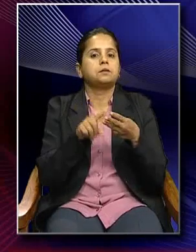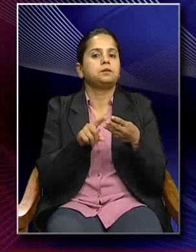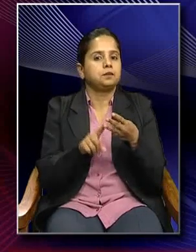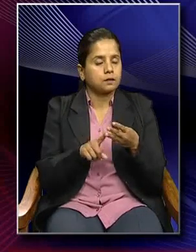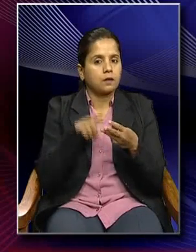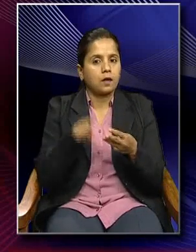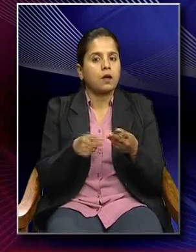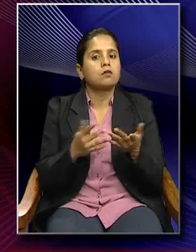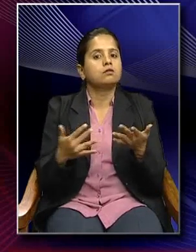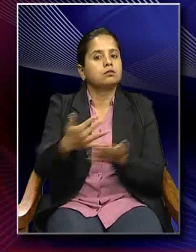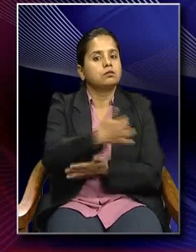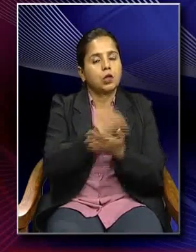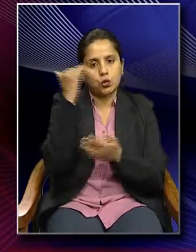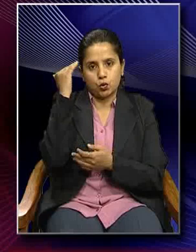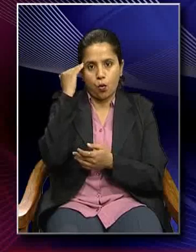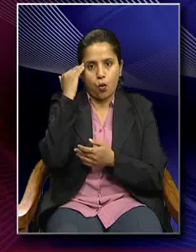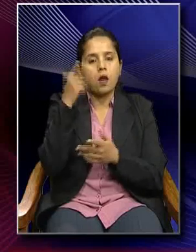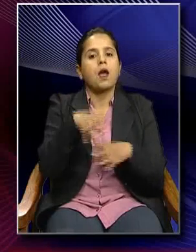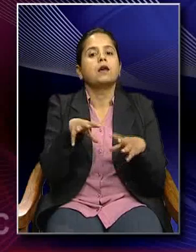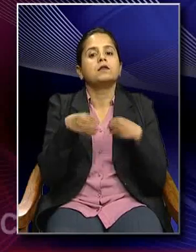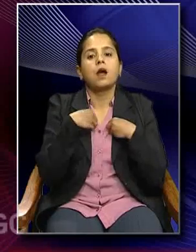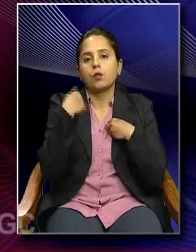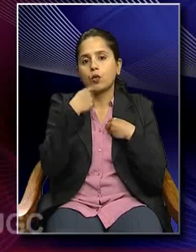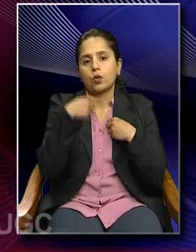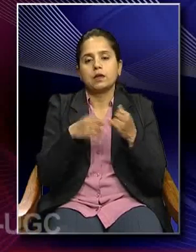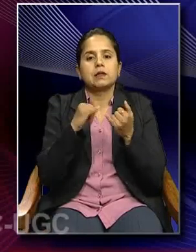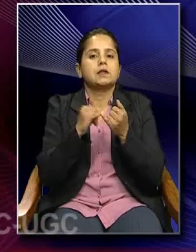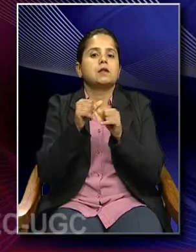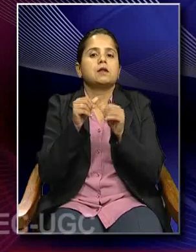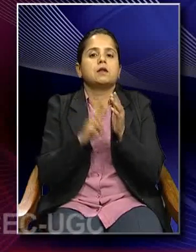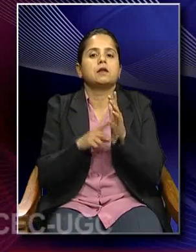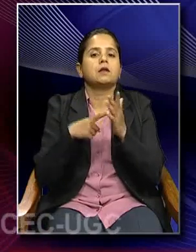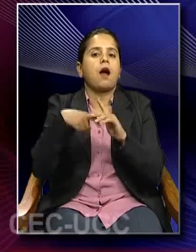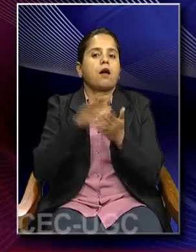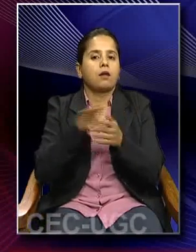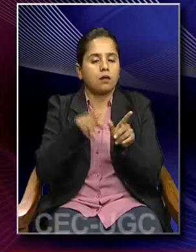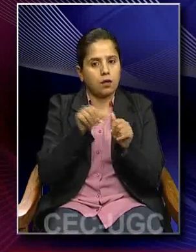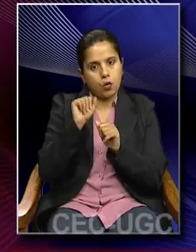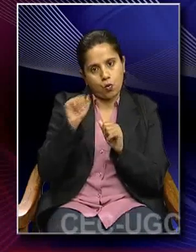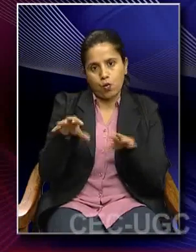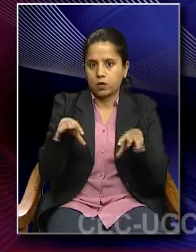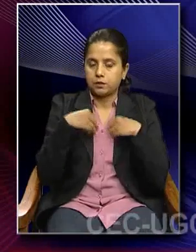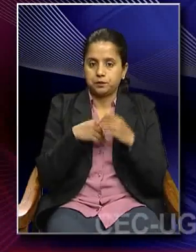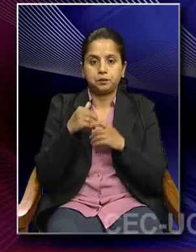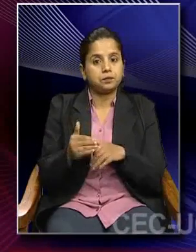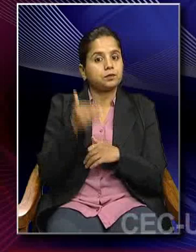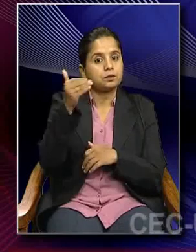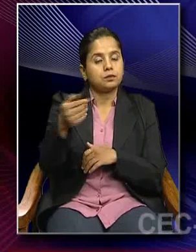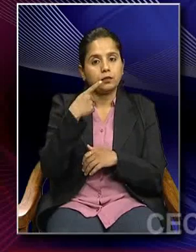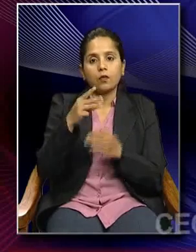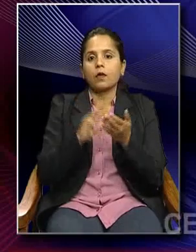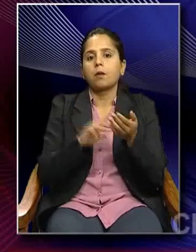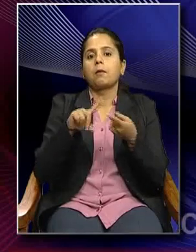sources of knowledge accepted by Sāṅkhya. moving now to the metaphysics